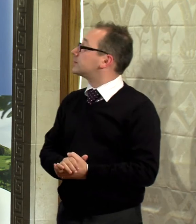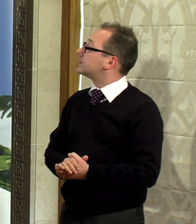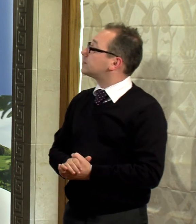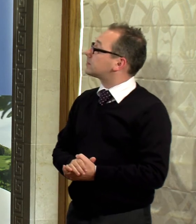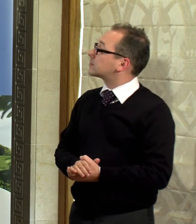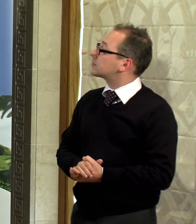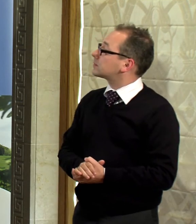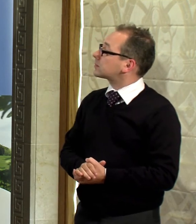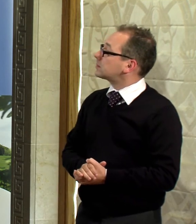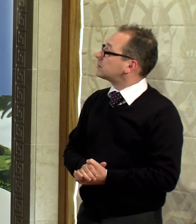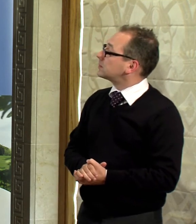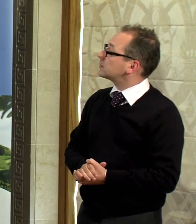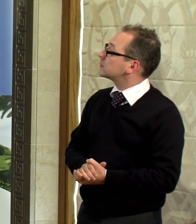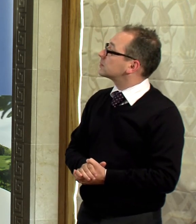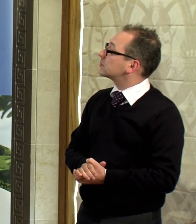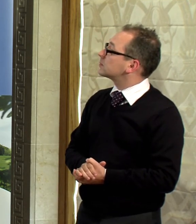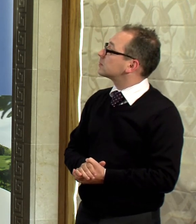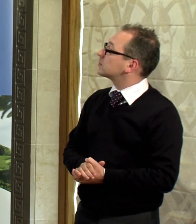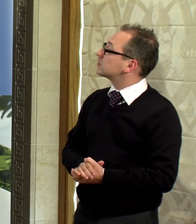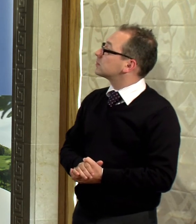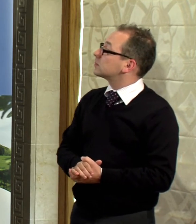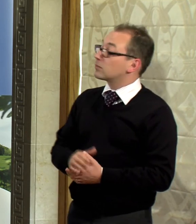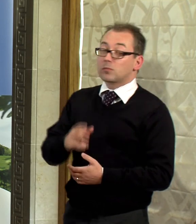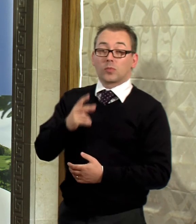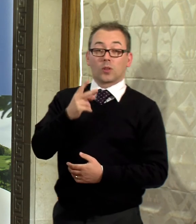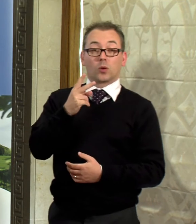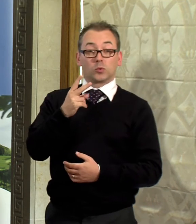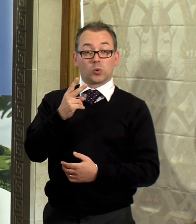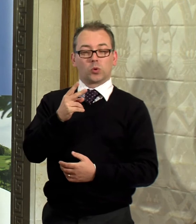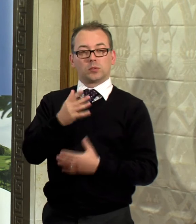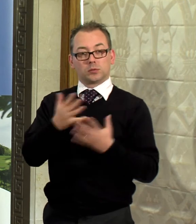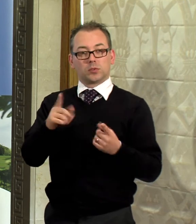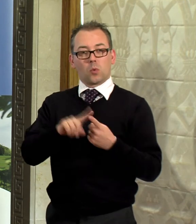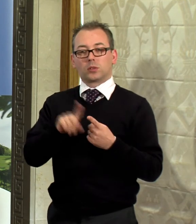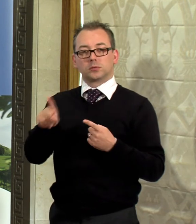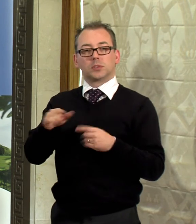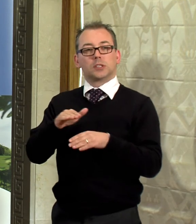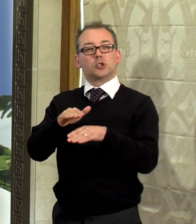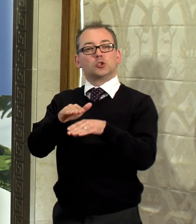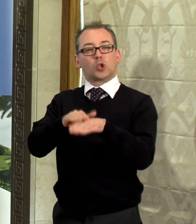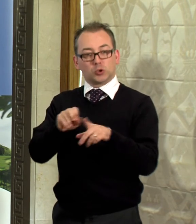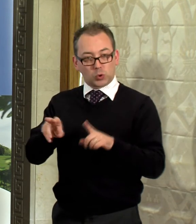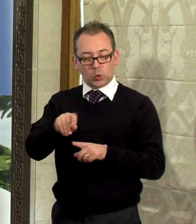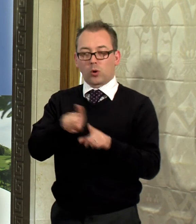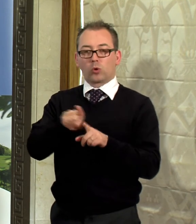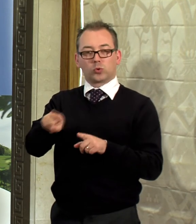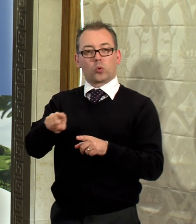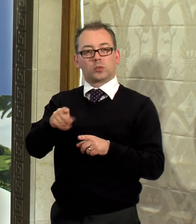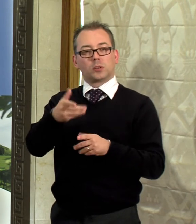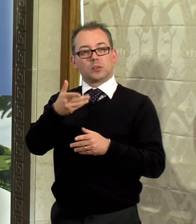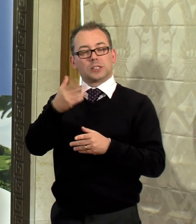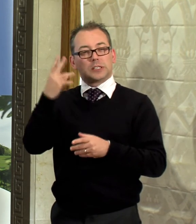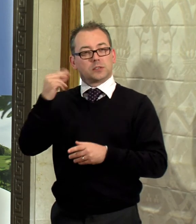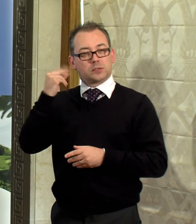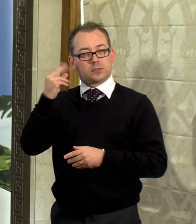Two of the more prevalent access facilities are audio description and touch tours. Audio description